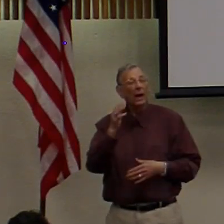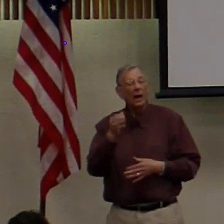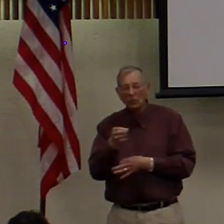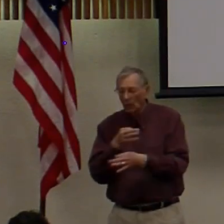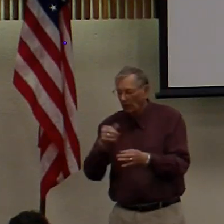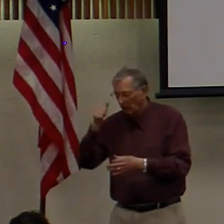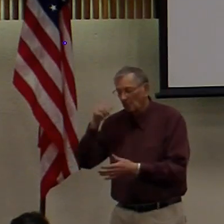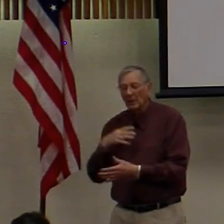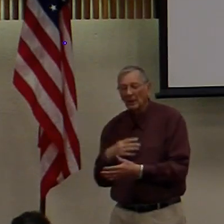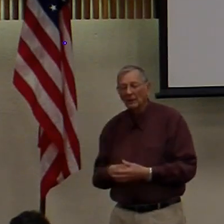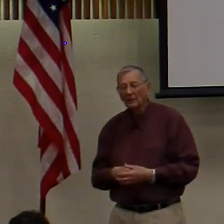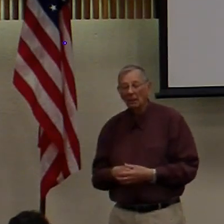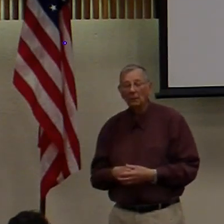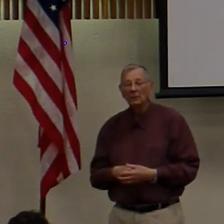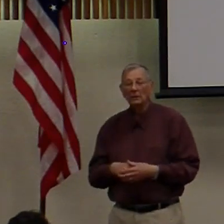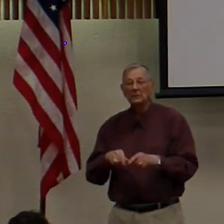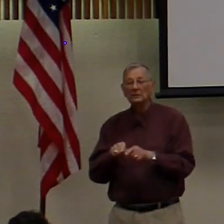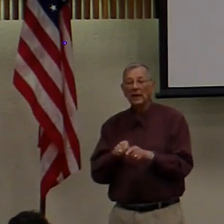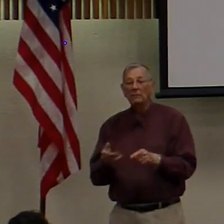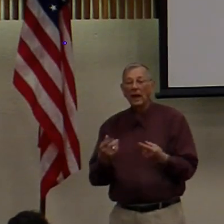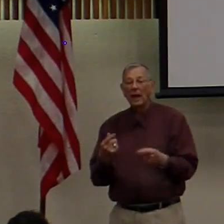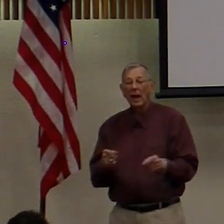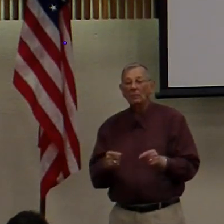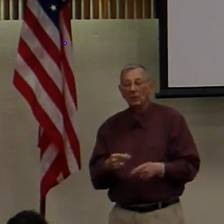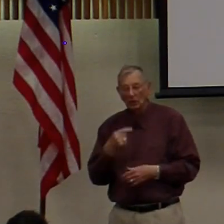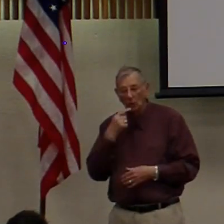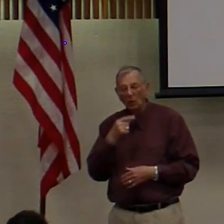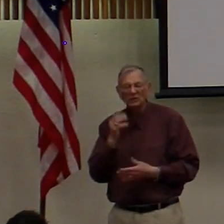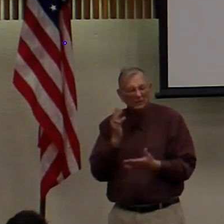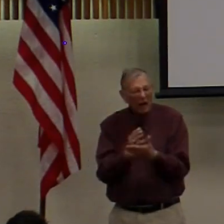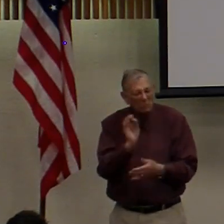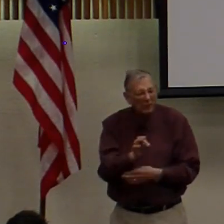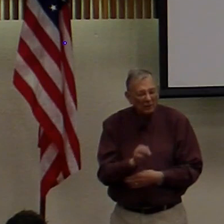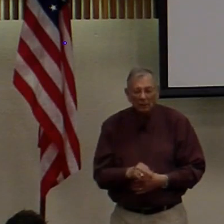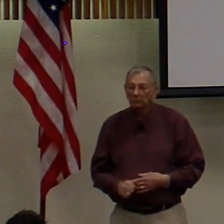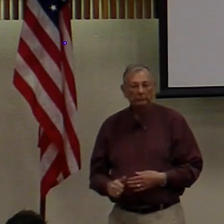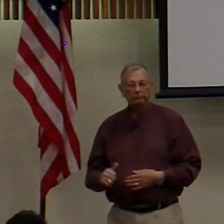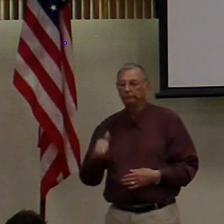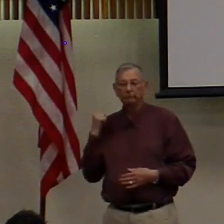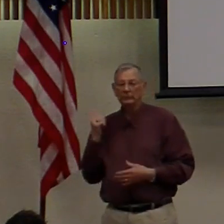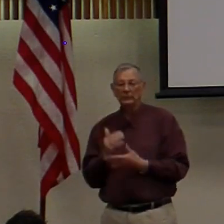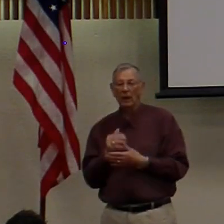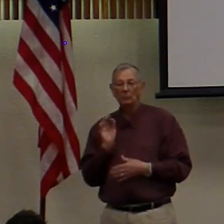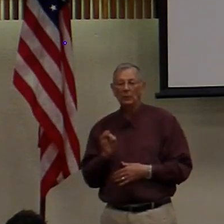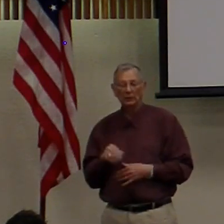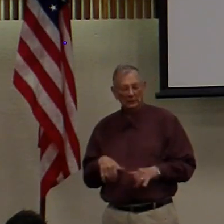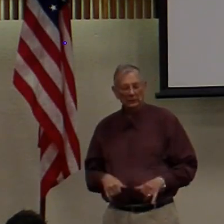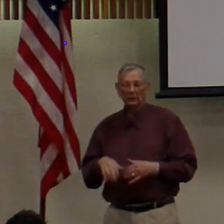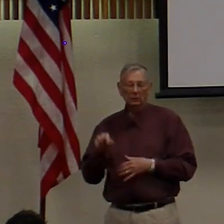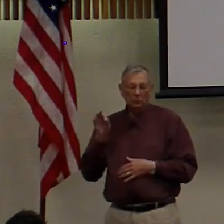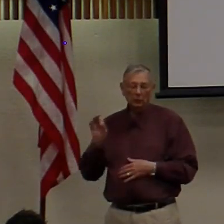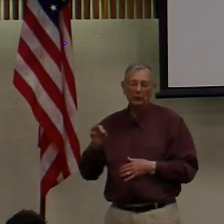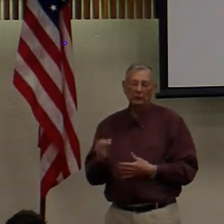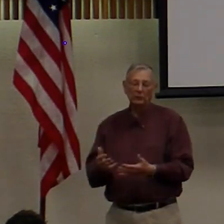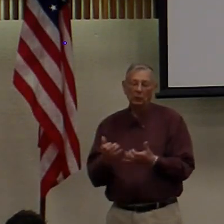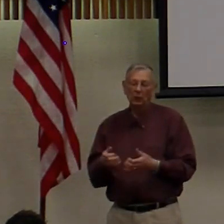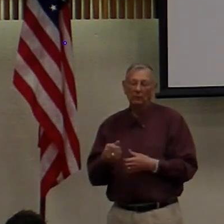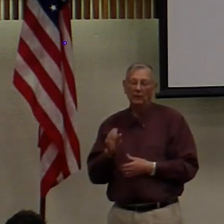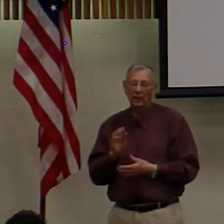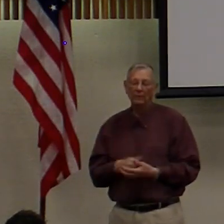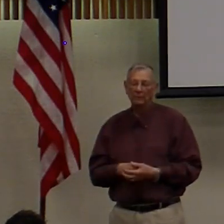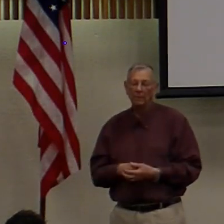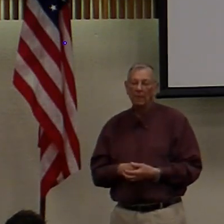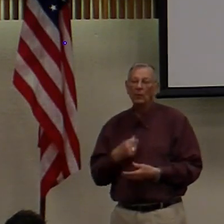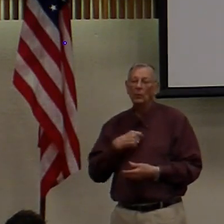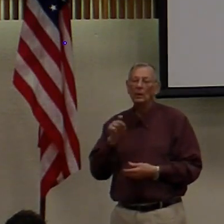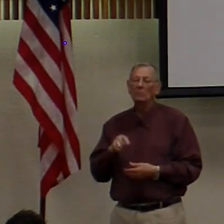men. Same thing's going on. They're being told to quit. They're not going to do it. They're going to do the will of God.